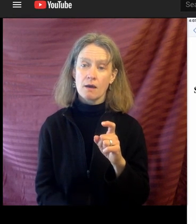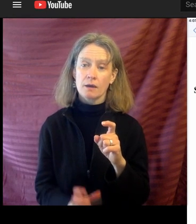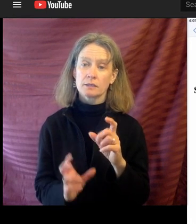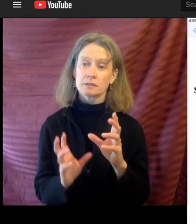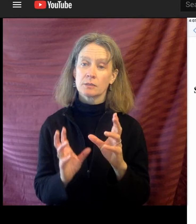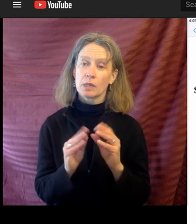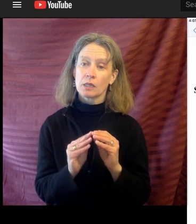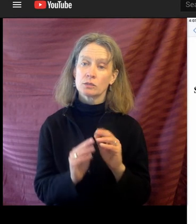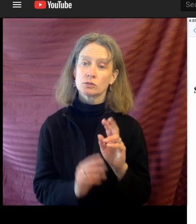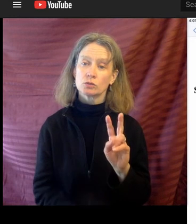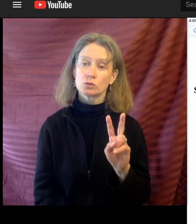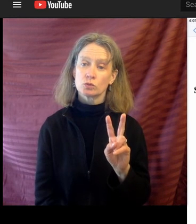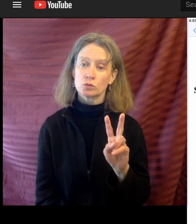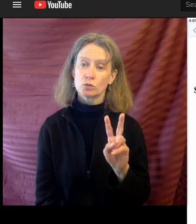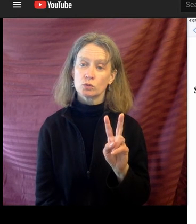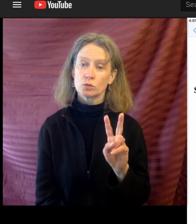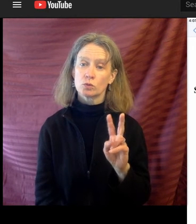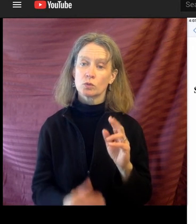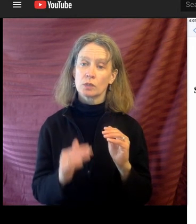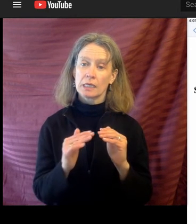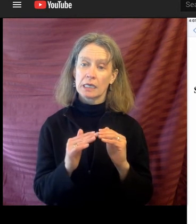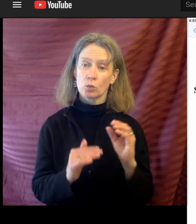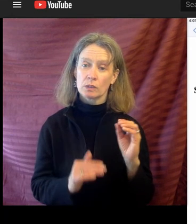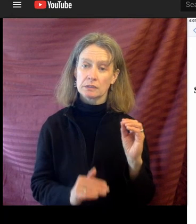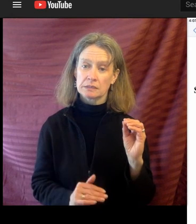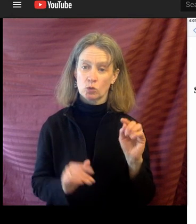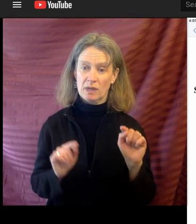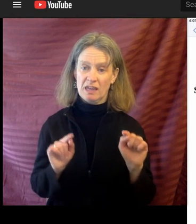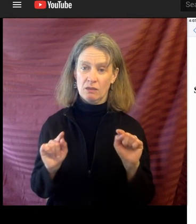x plus 2 to equal 0.